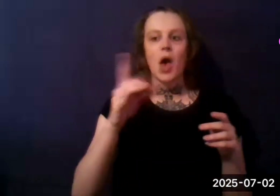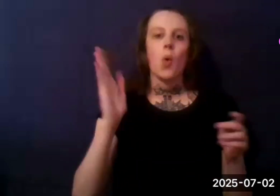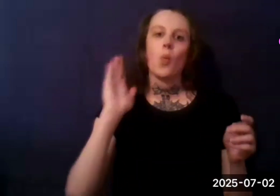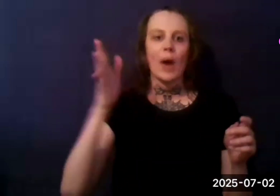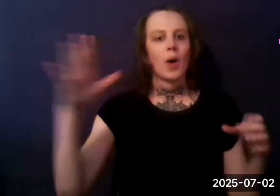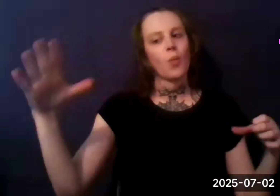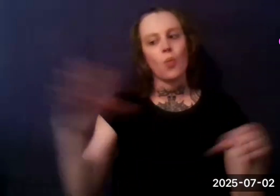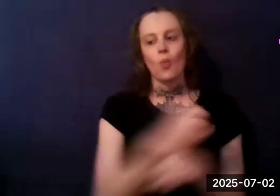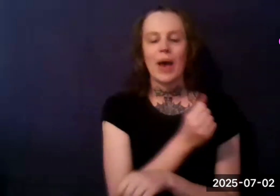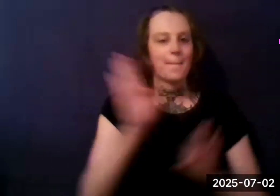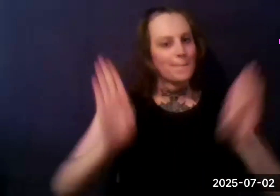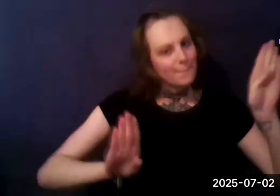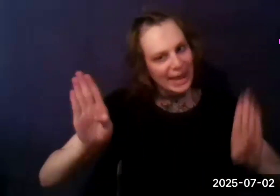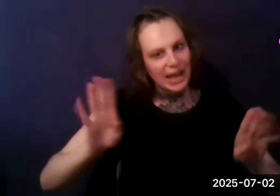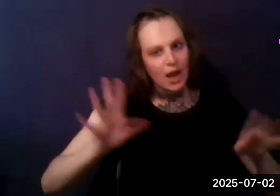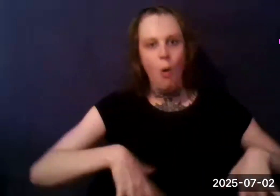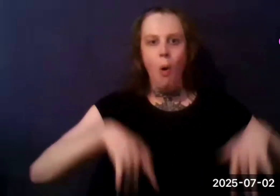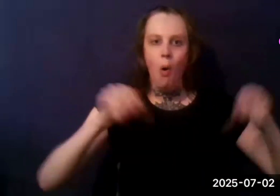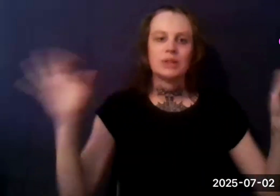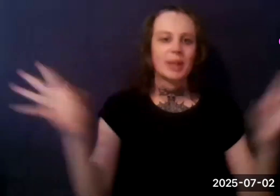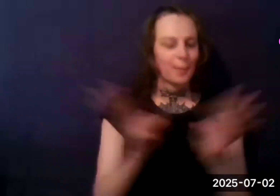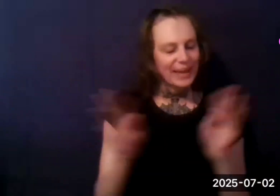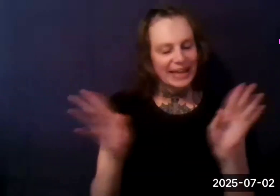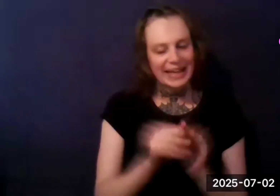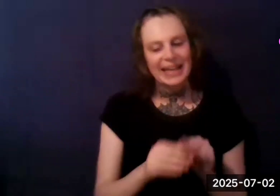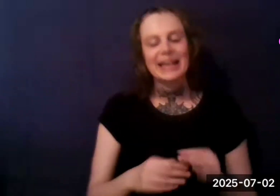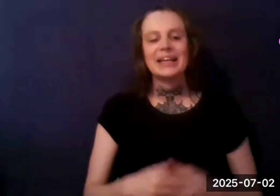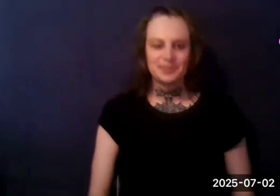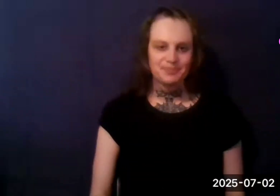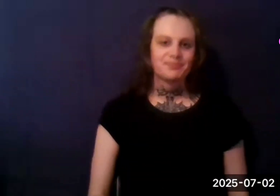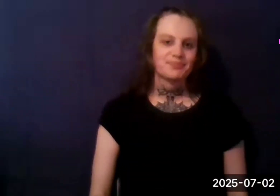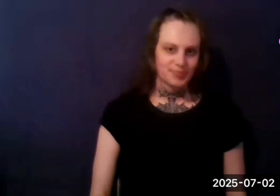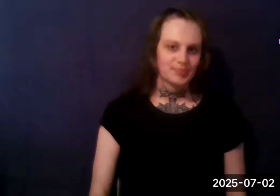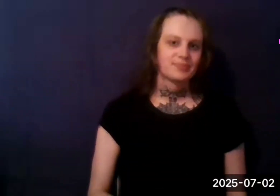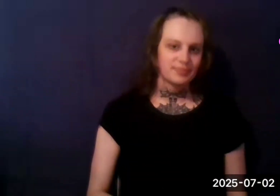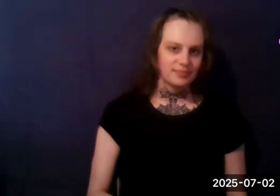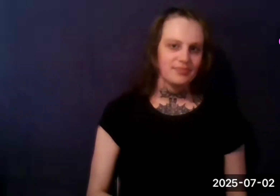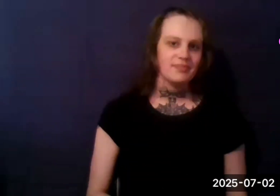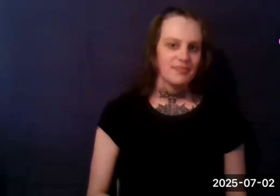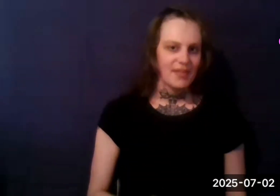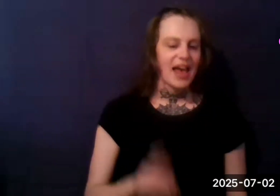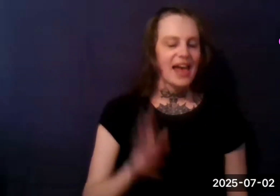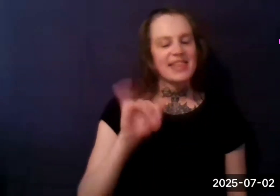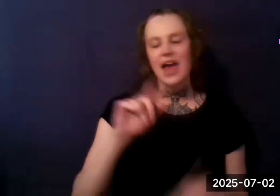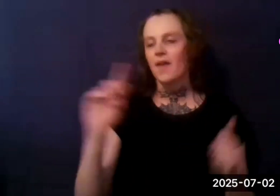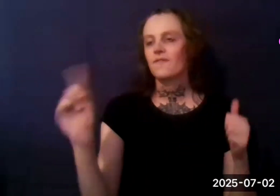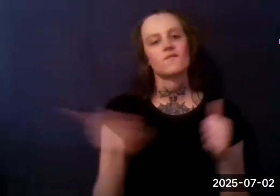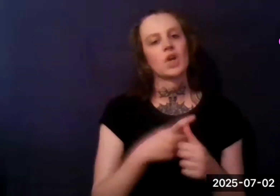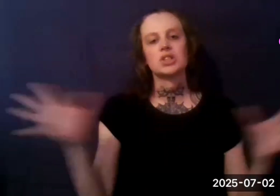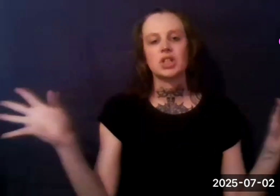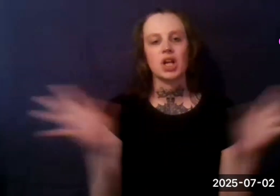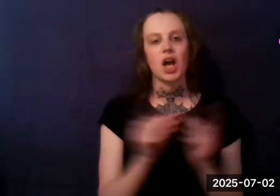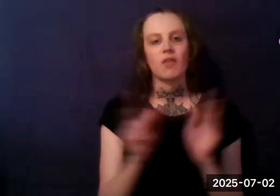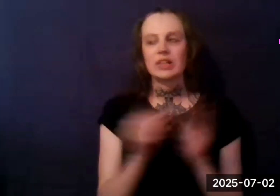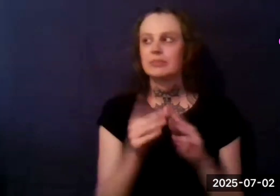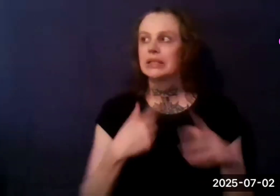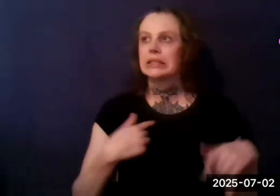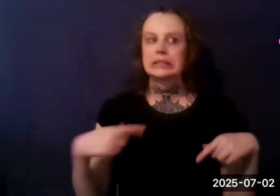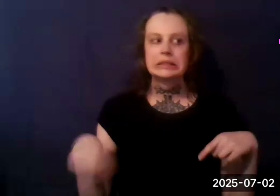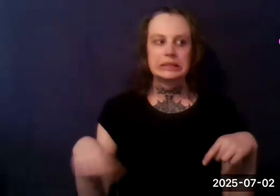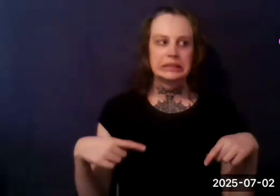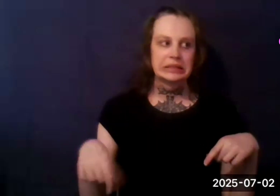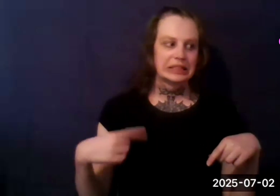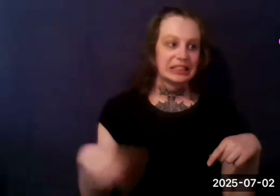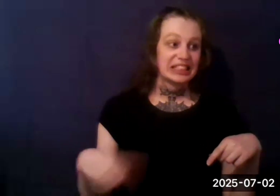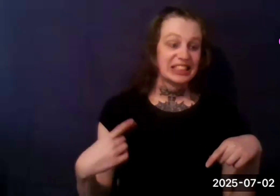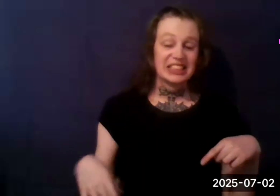hosting. And I had no idea what was going on with any of this. Like that first conference, I was like so nervous, and I was like, this is